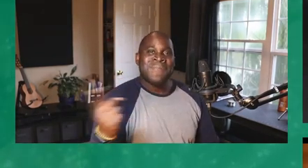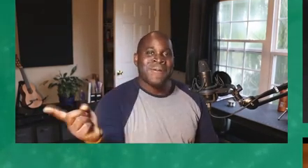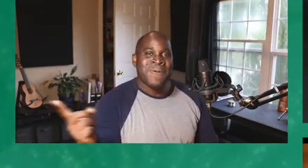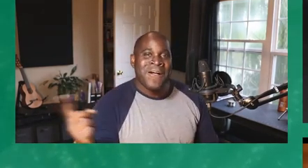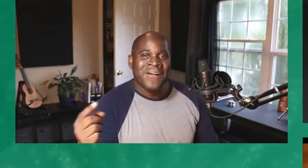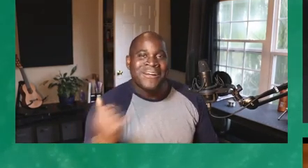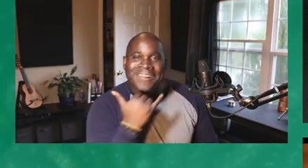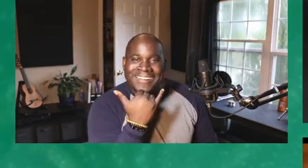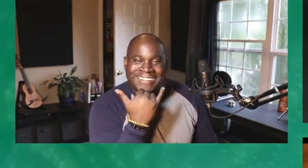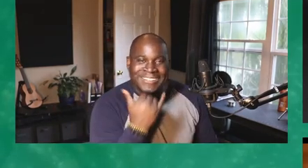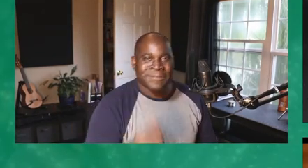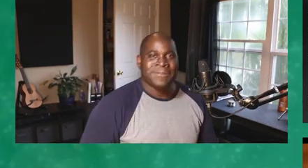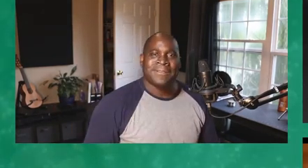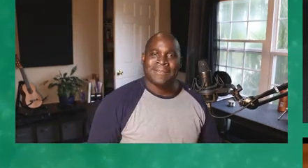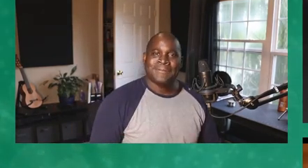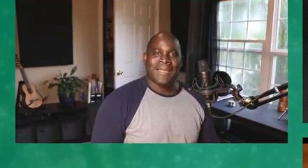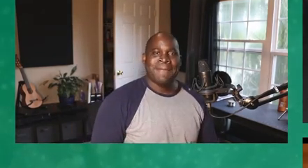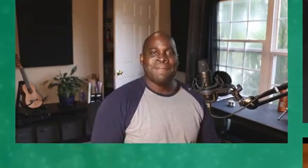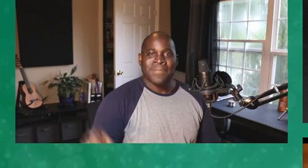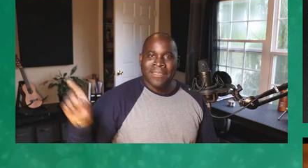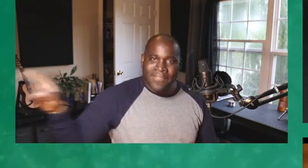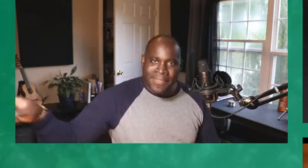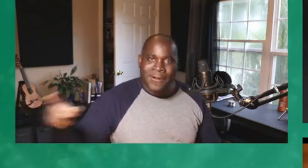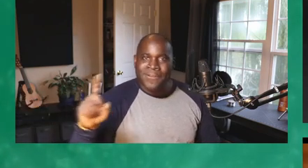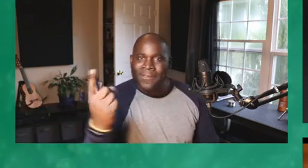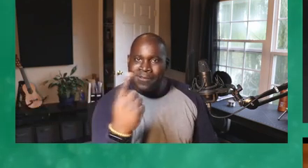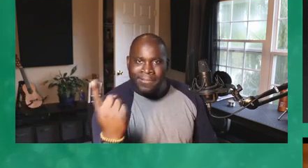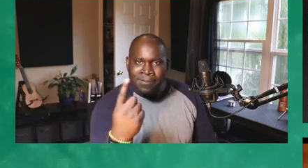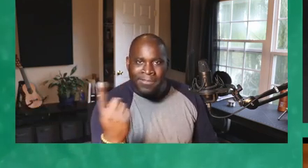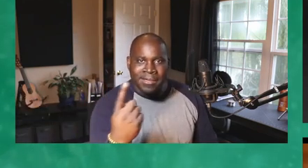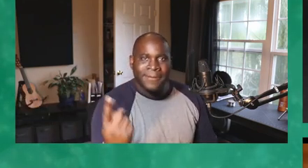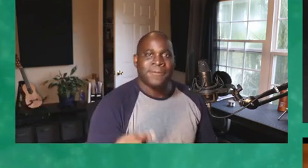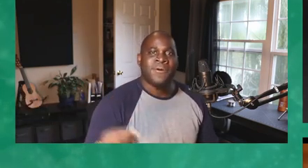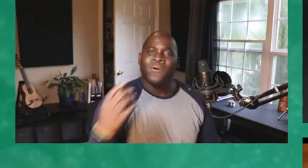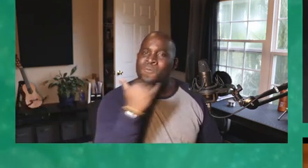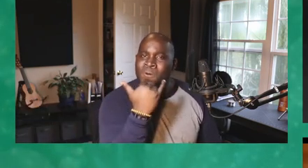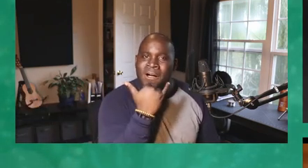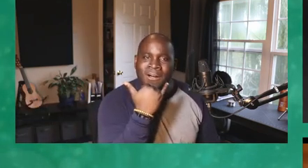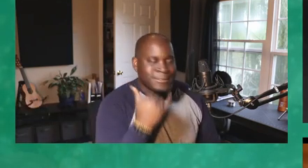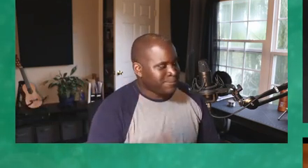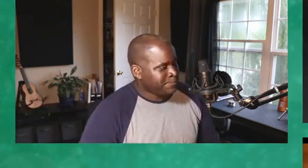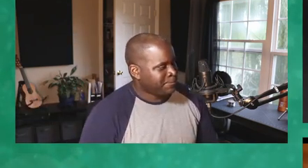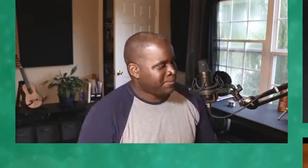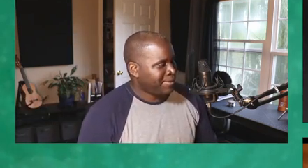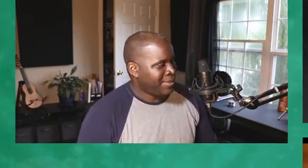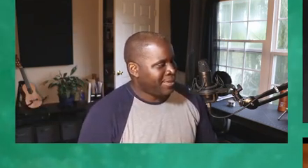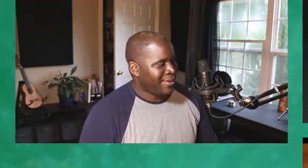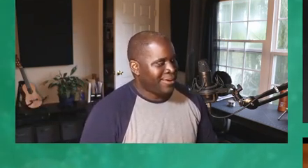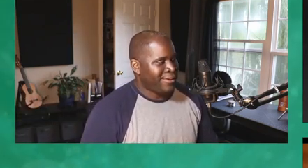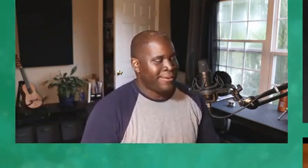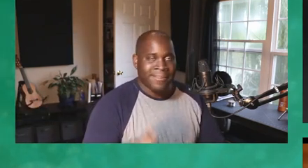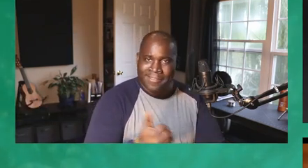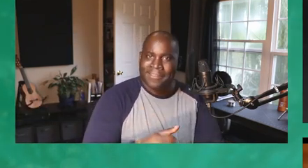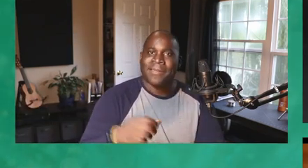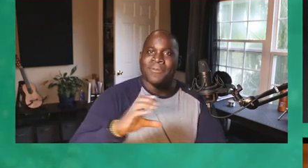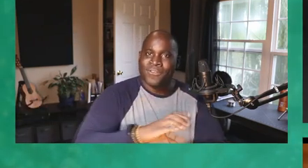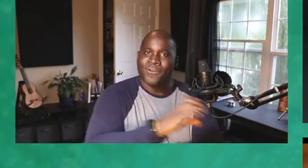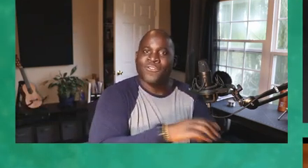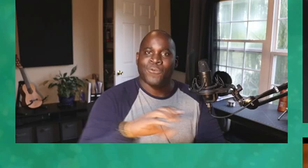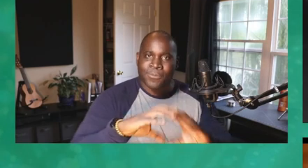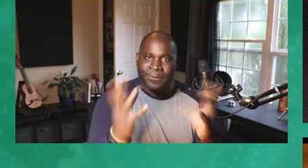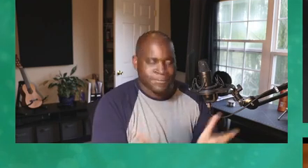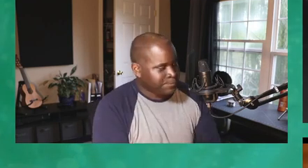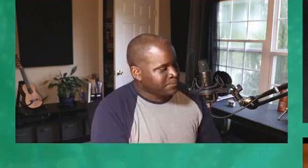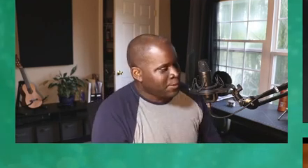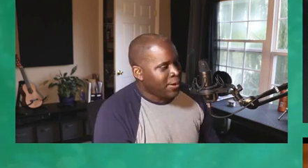There's something wrong. Yeah? There's something wrong. Set up a